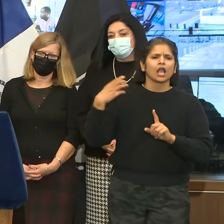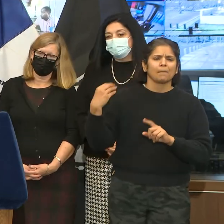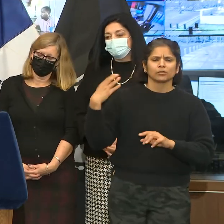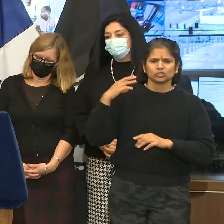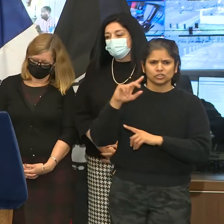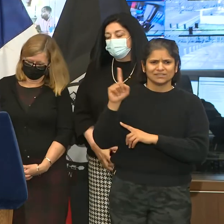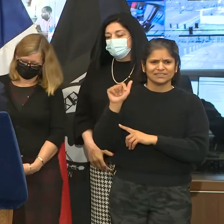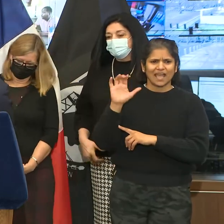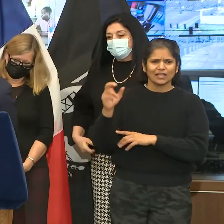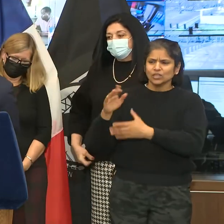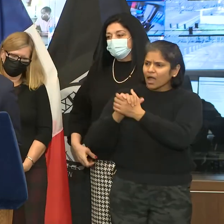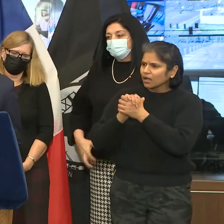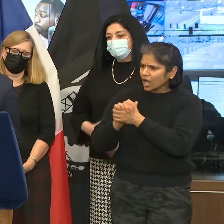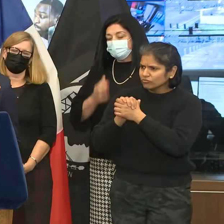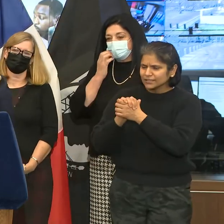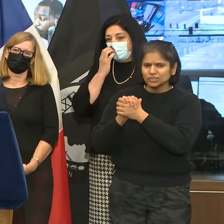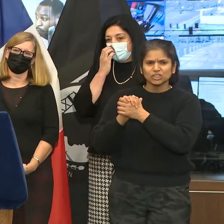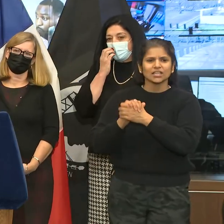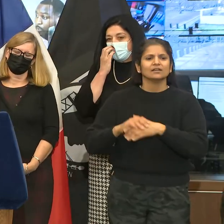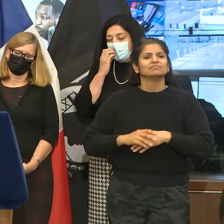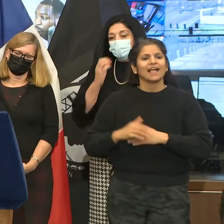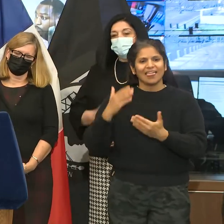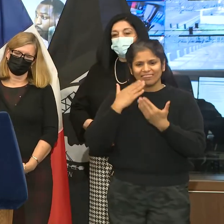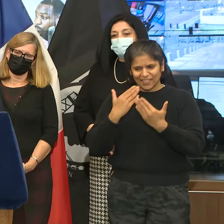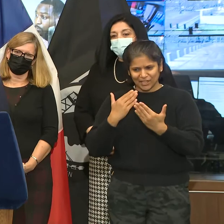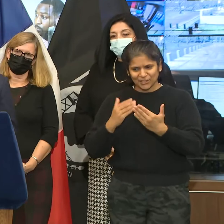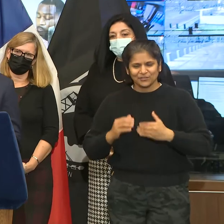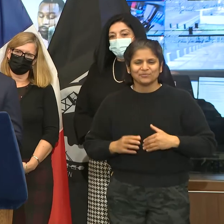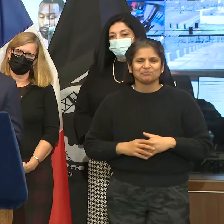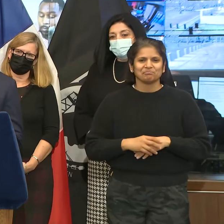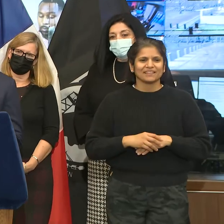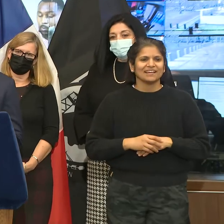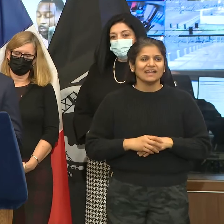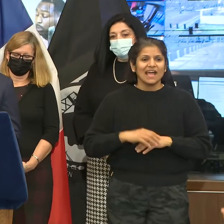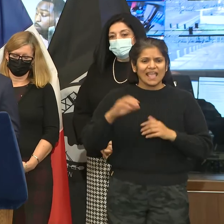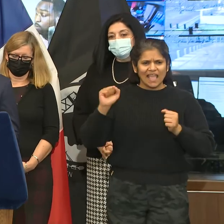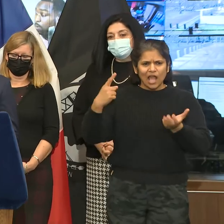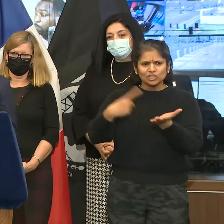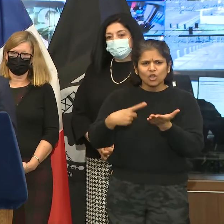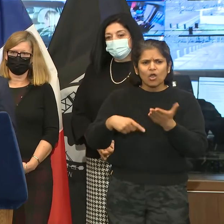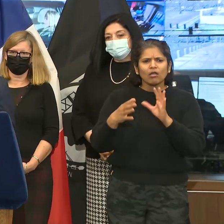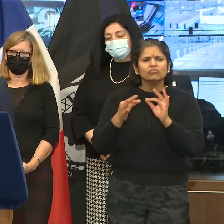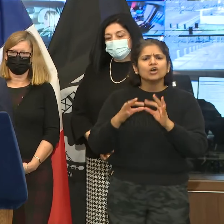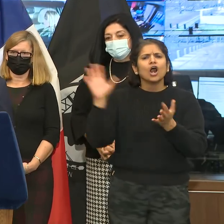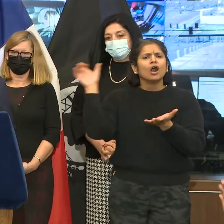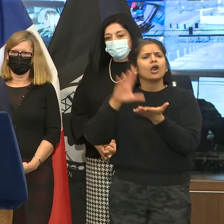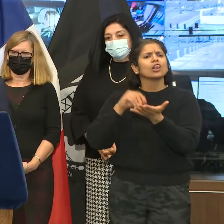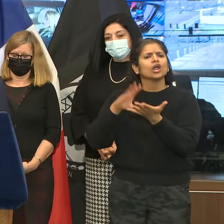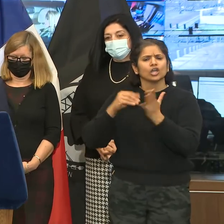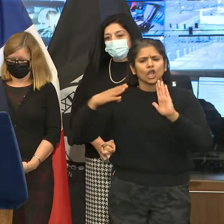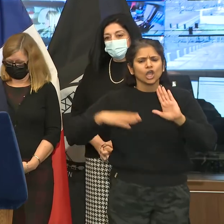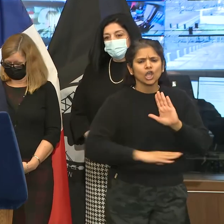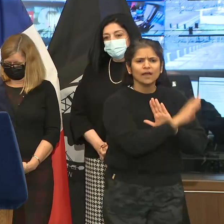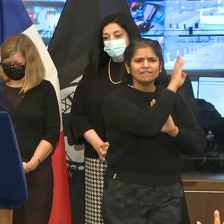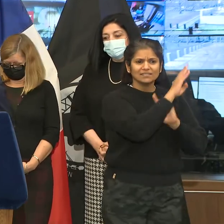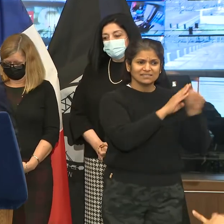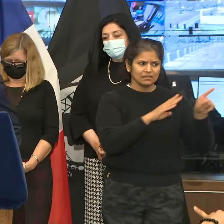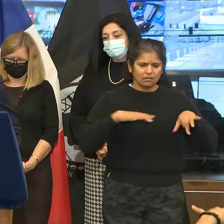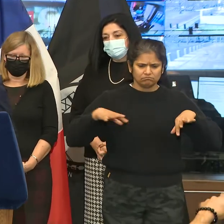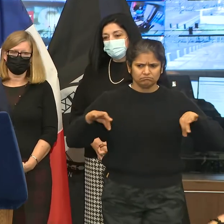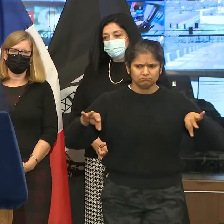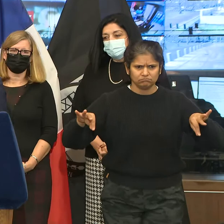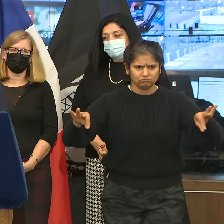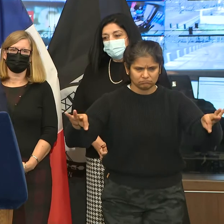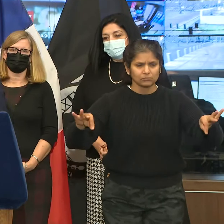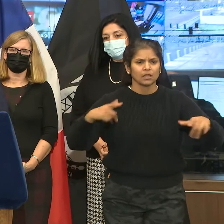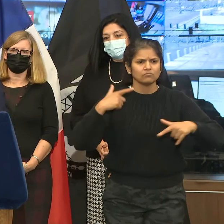Congratulations. Thank you. So, talk about your learning curve. Obviously, your military experience will bring a lot to this, but,